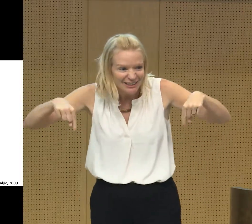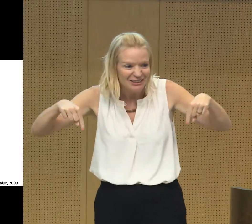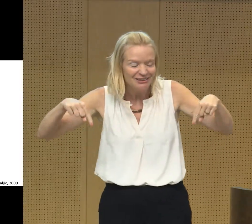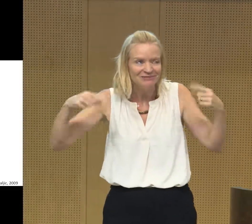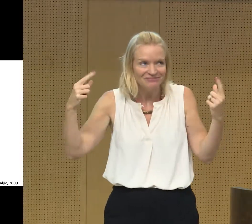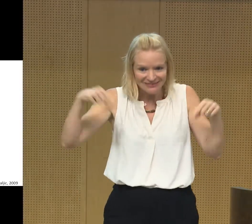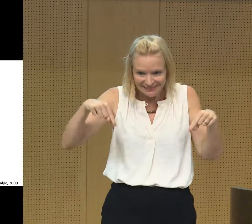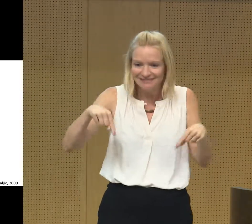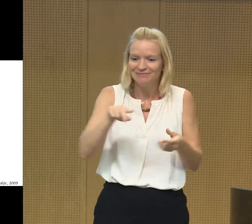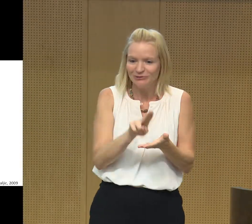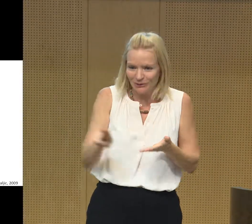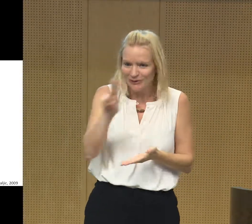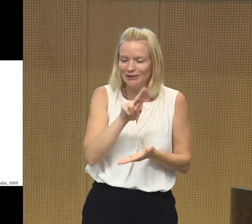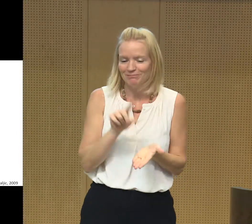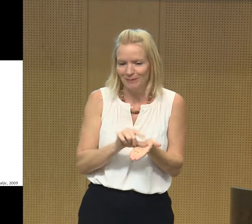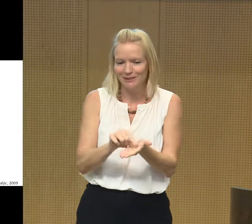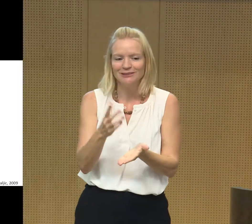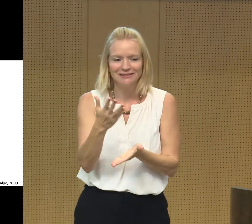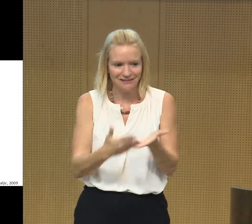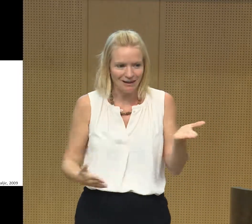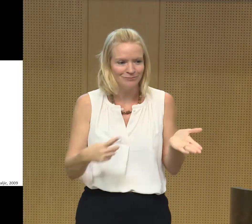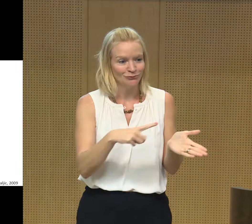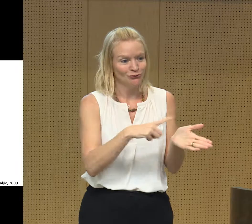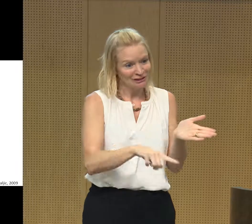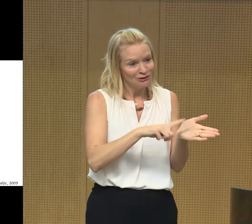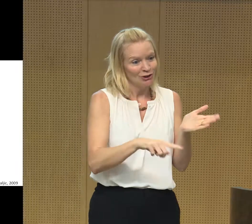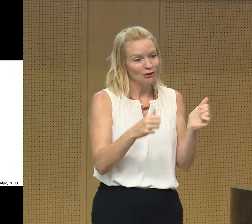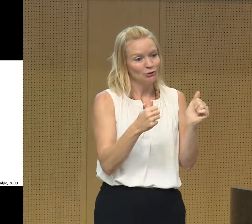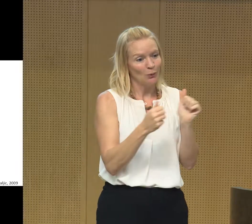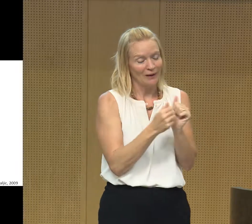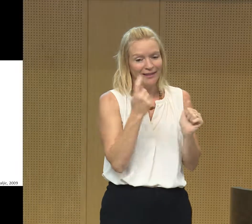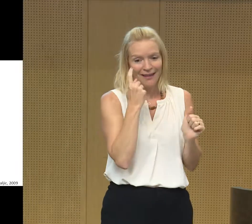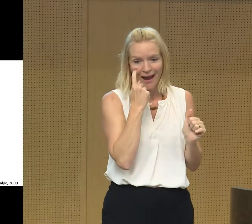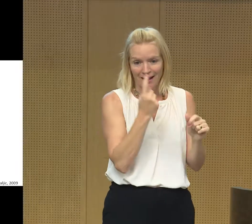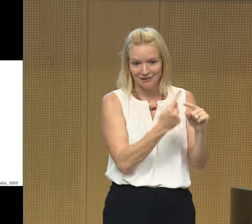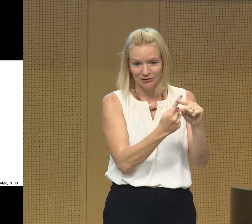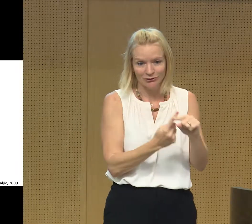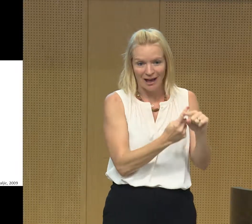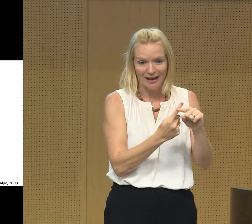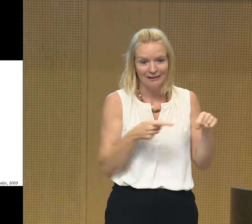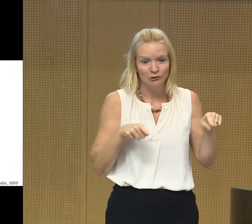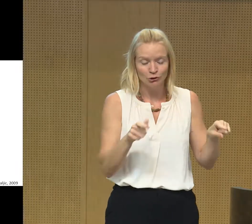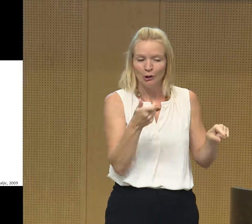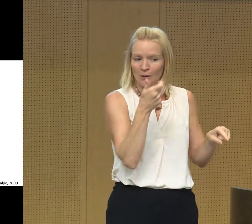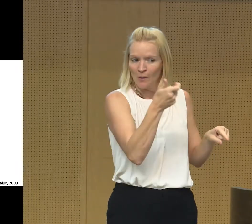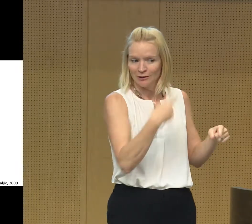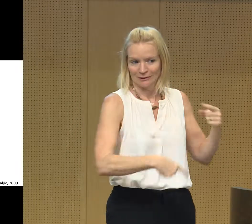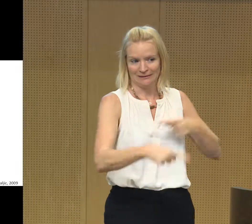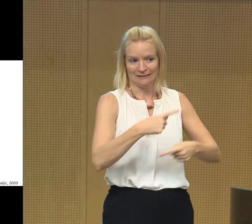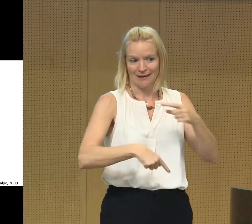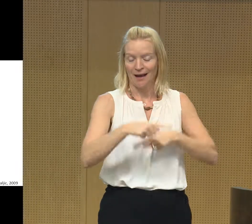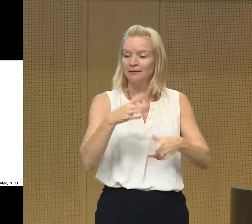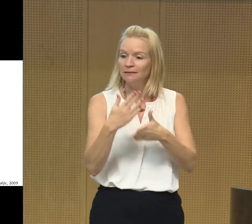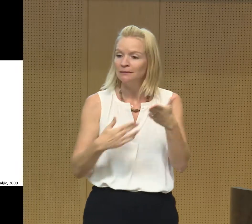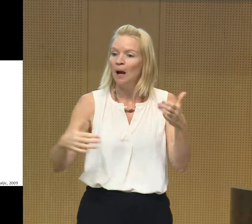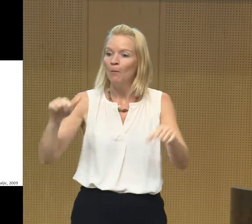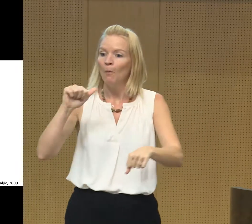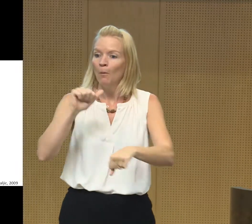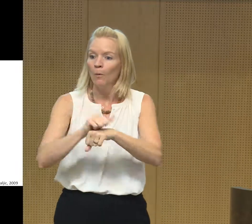A lot of research has happened here. And there's been a lot of research about eye tracking